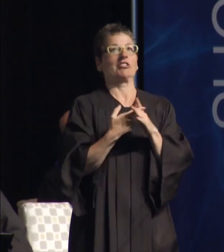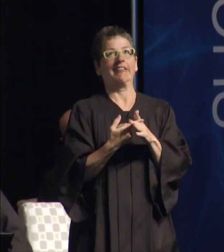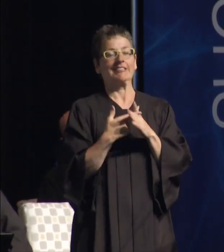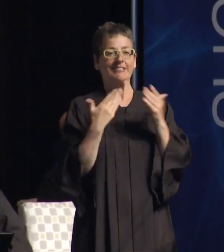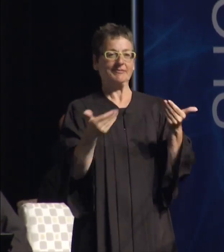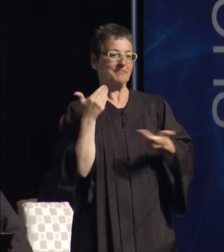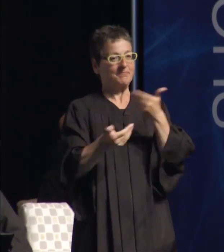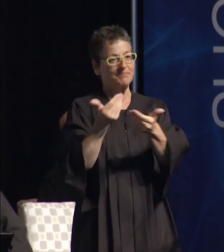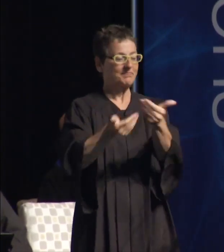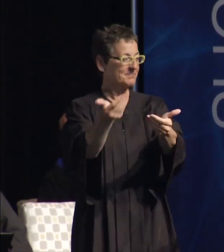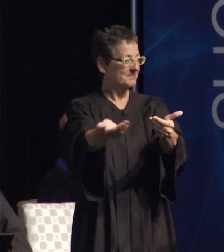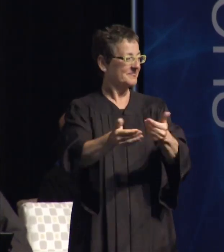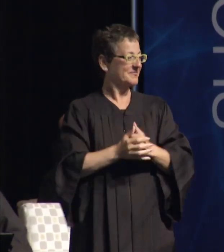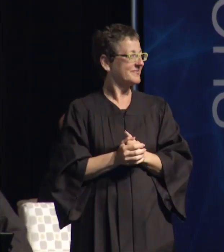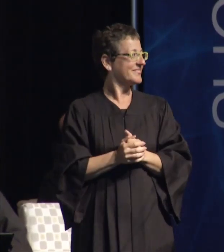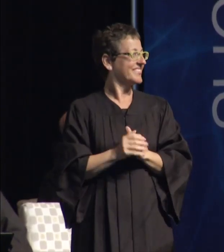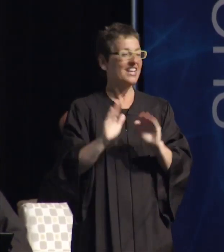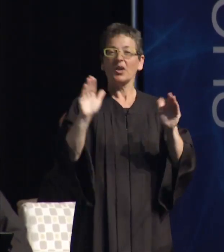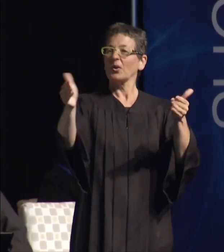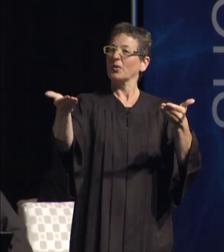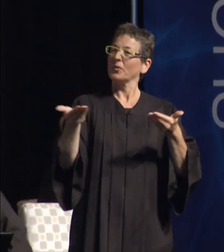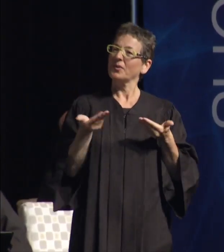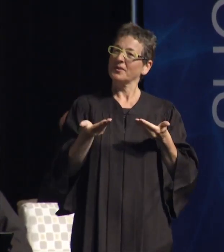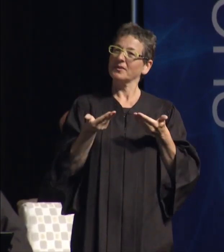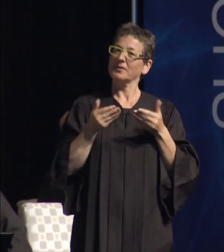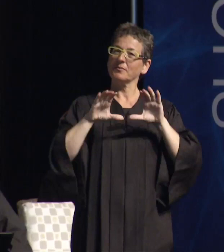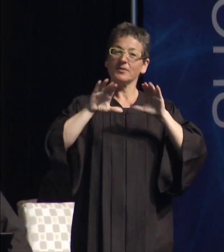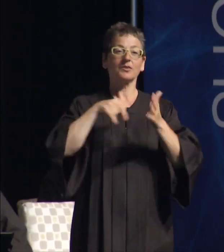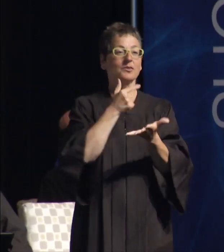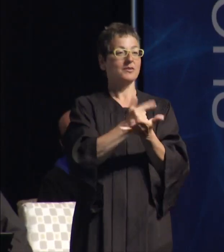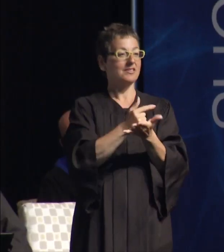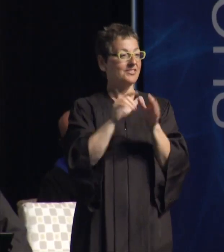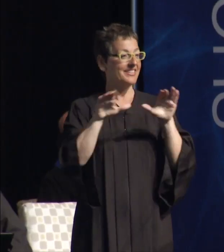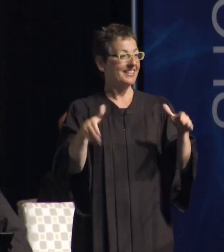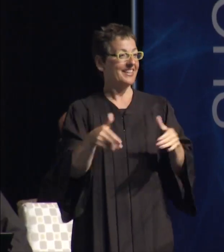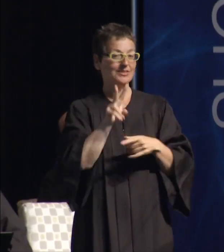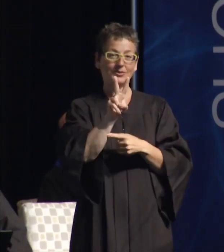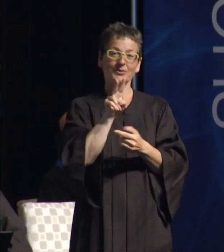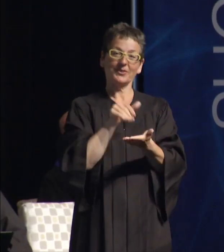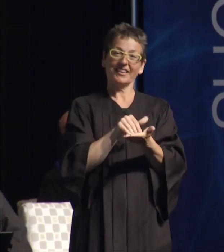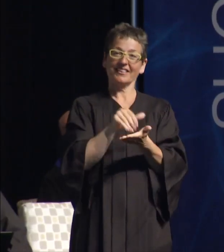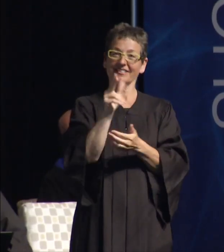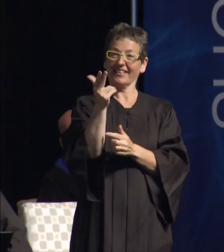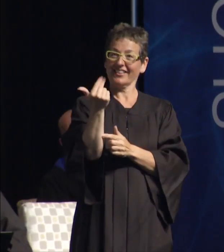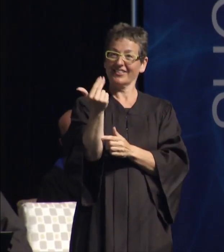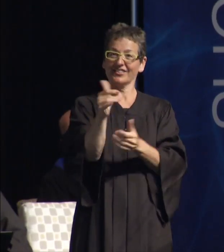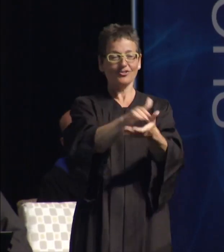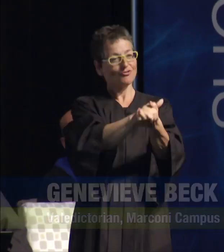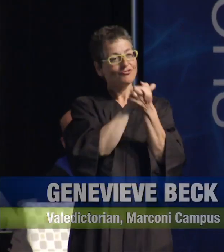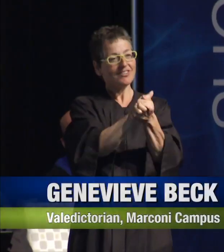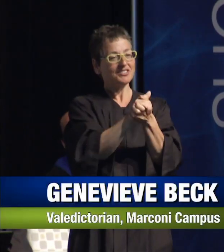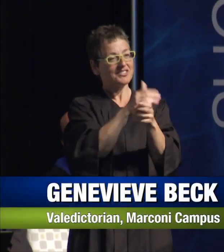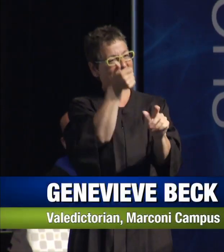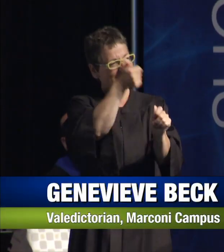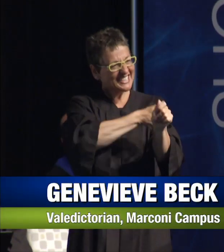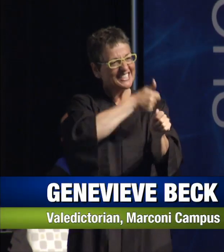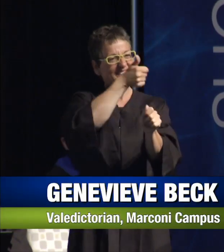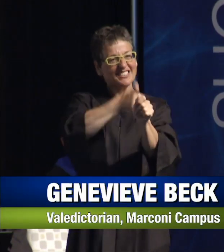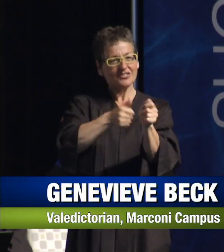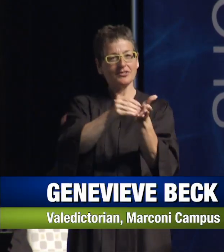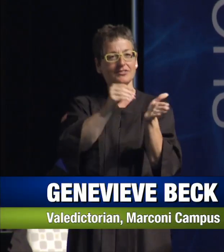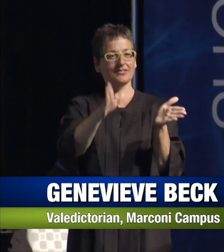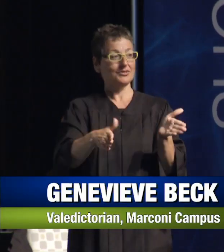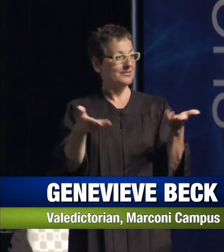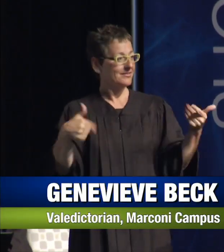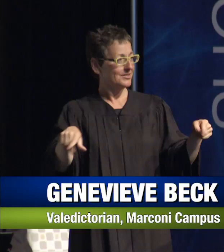there. Welcome, graduating class of 2013. Congratulations to each and every one of us.